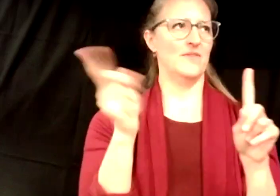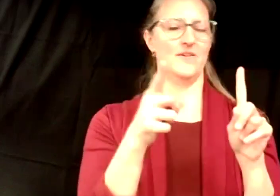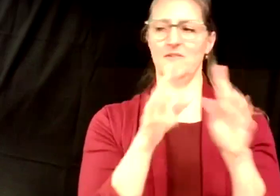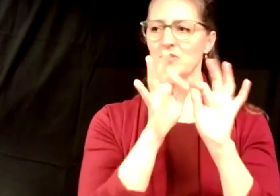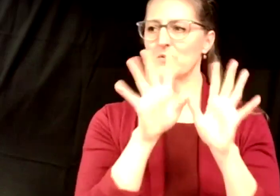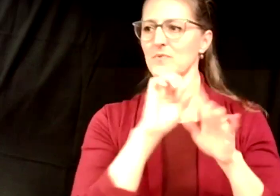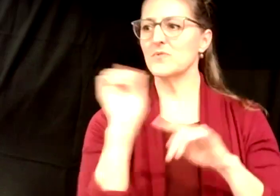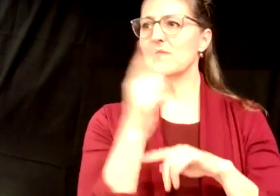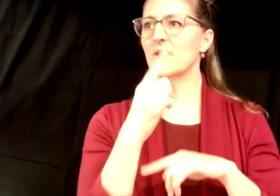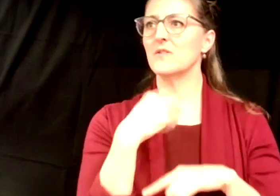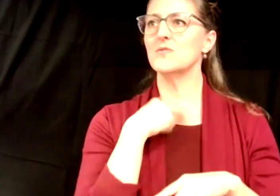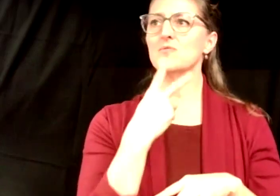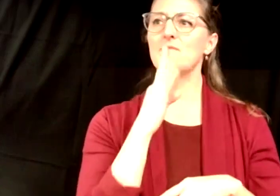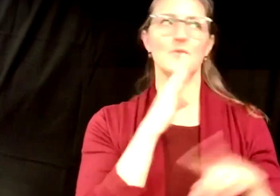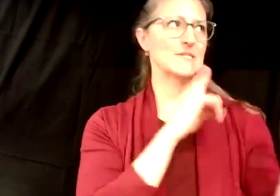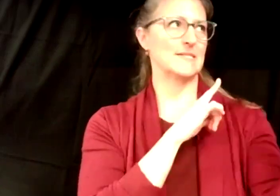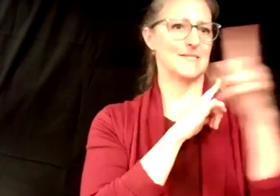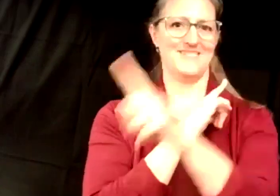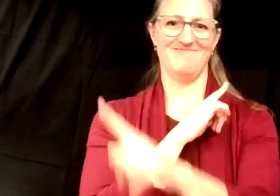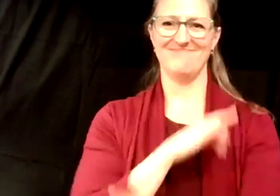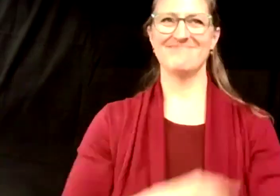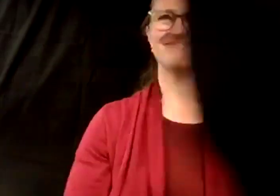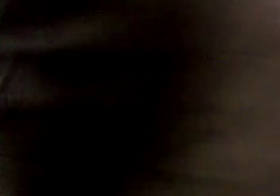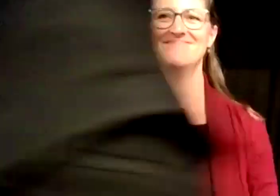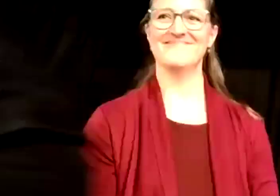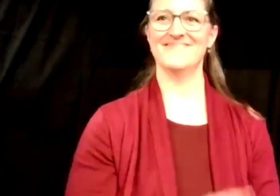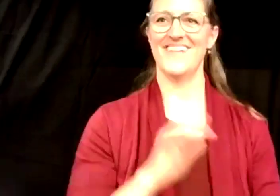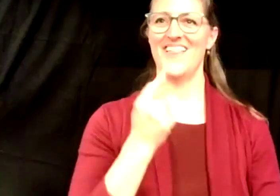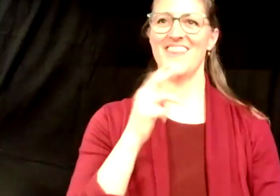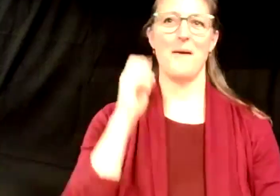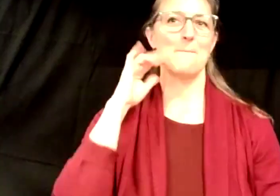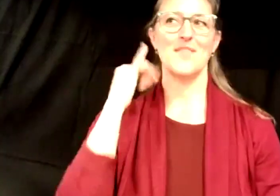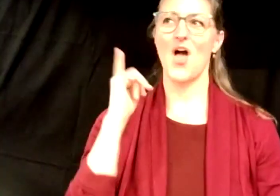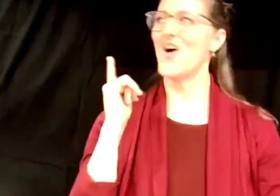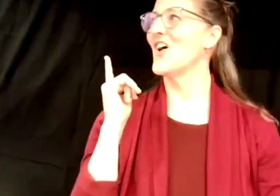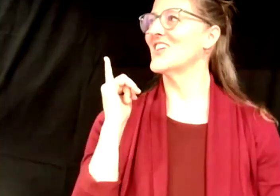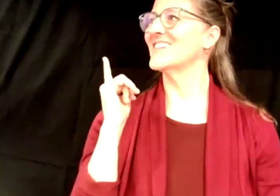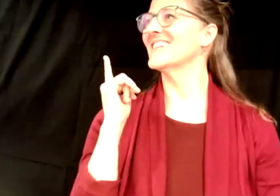one? The blonde who's on the move. Wait, Heather, wait, Heather.